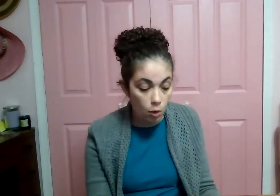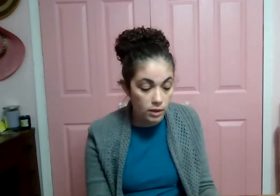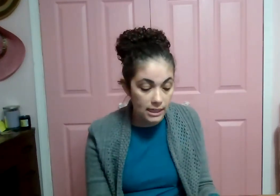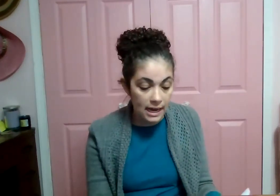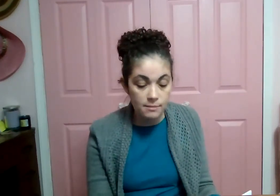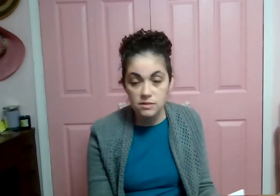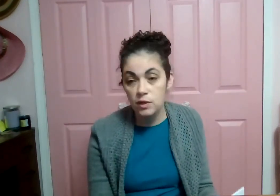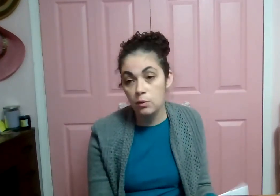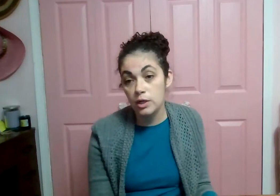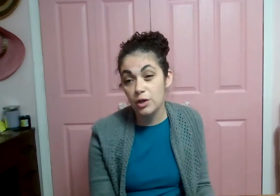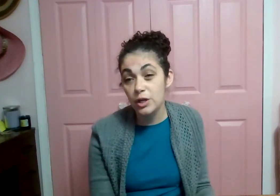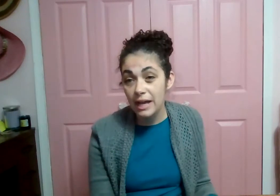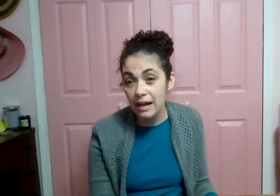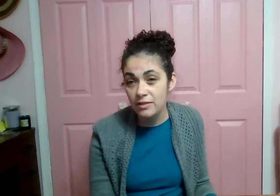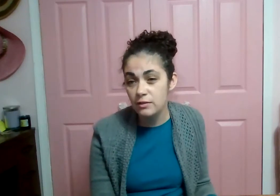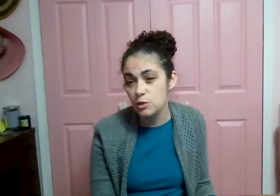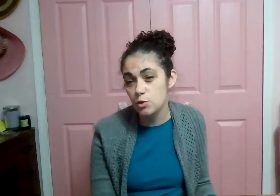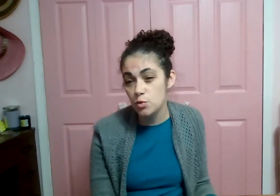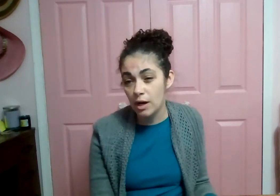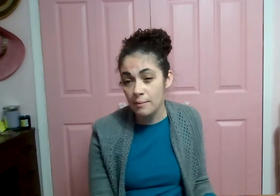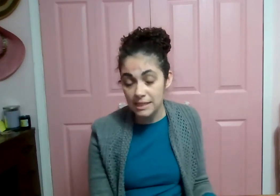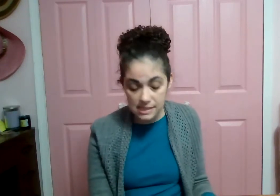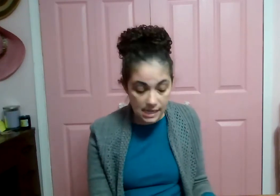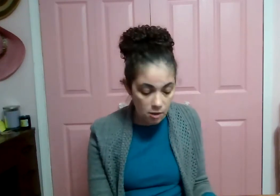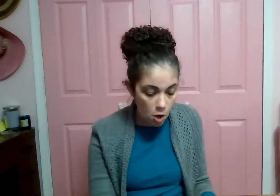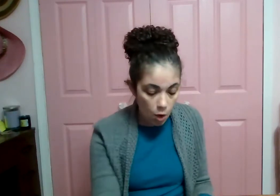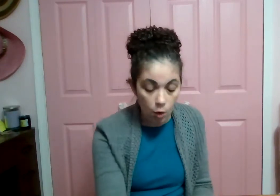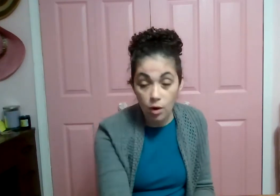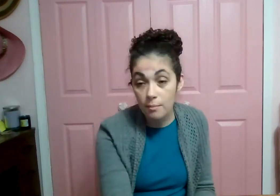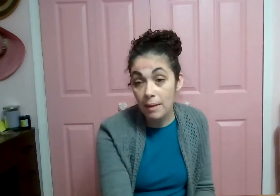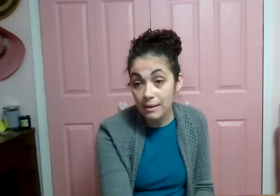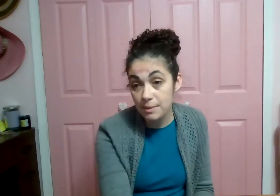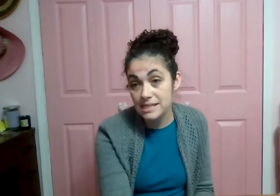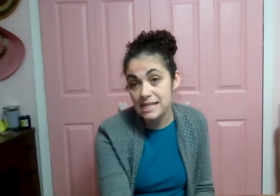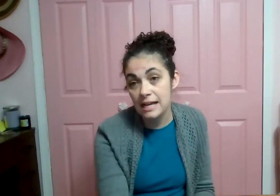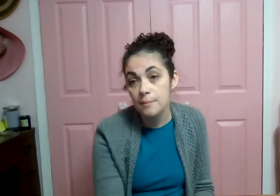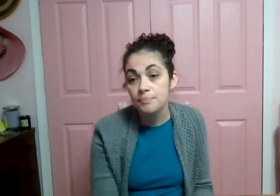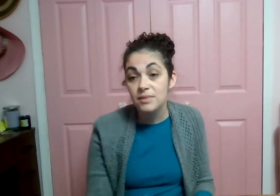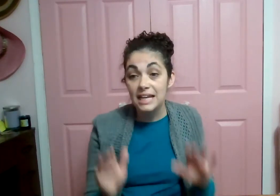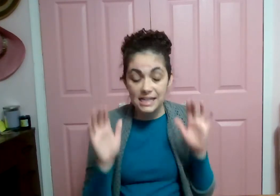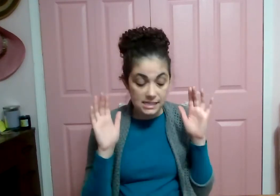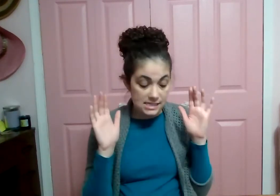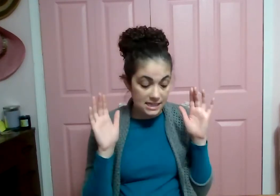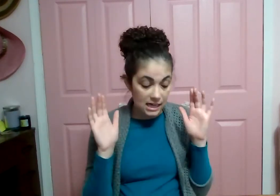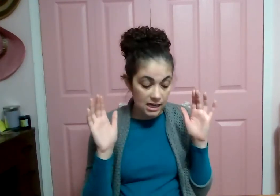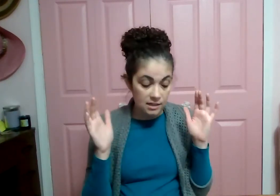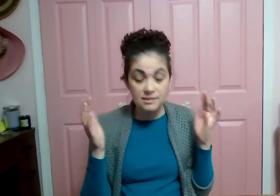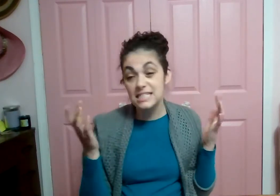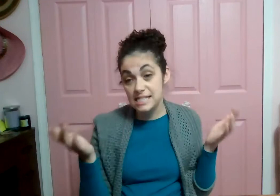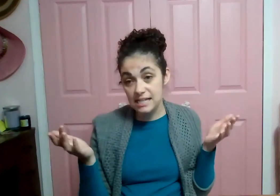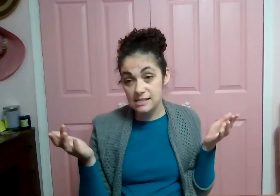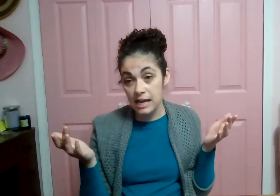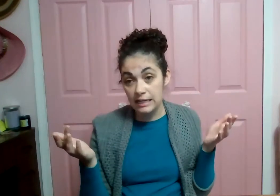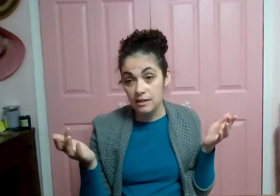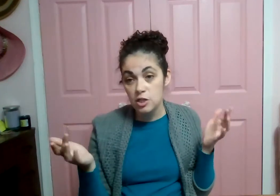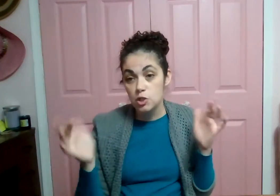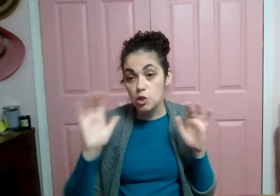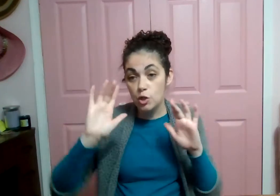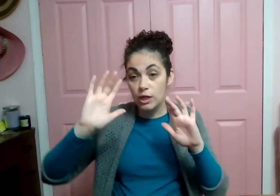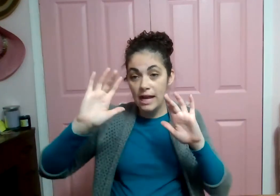or in an atmosphere where you're going to have individuals who are coming in sick or might be sick, is the sick sign. So you're going to